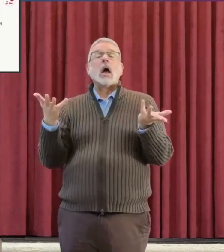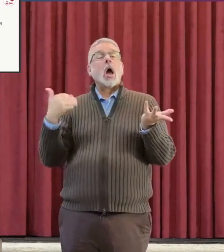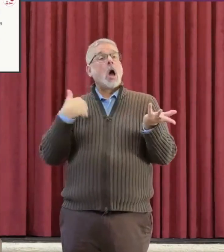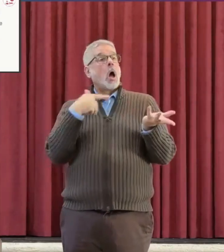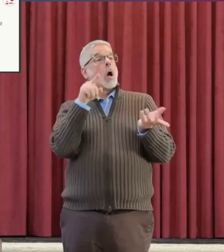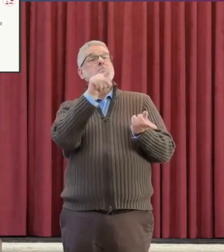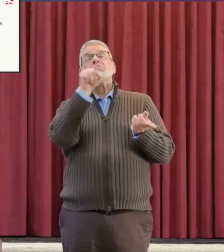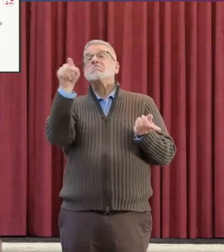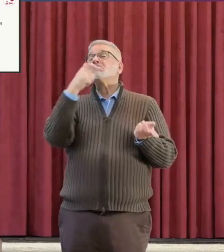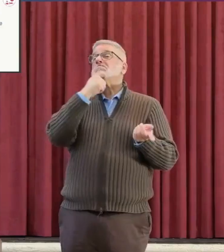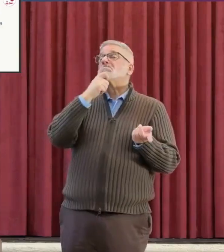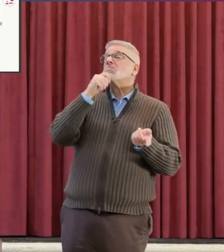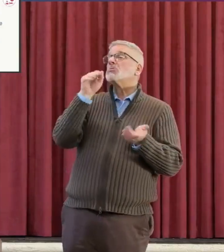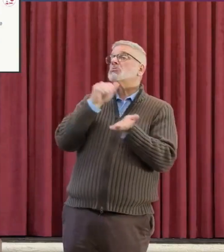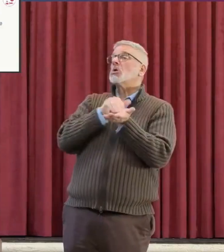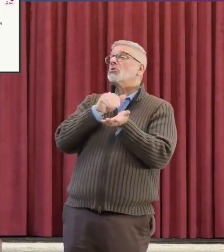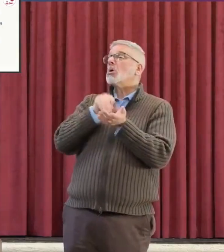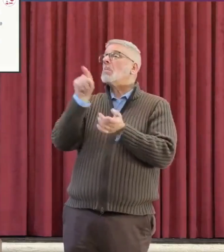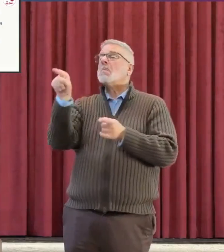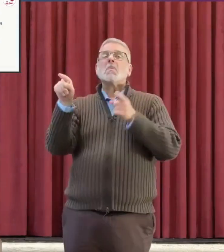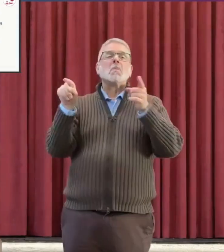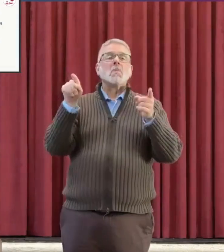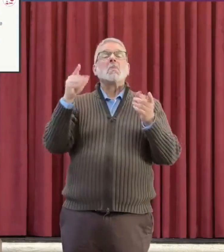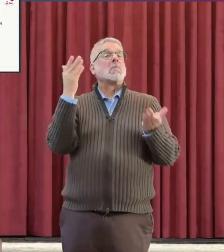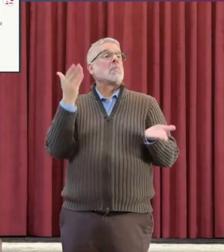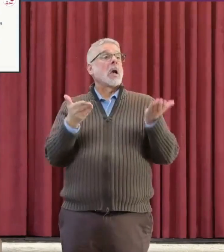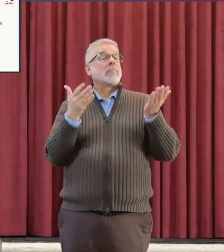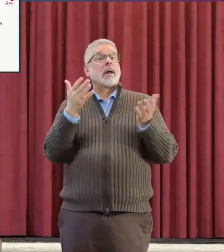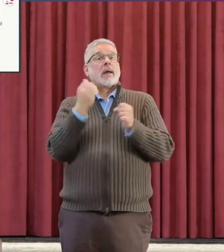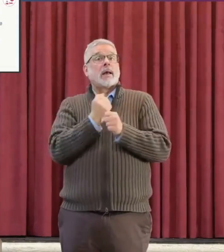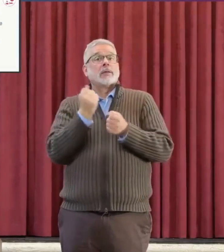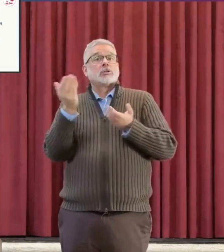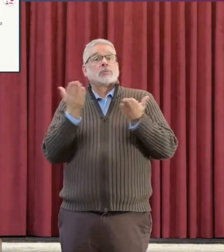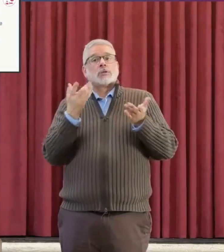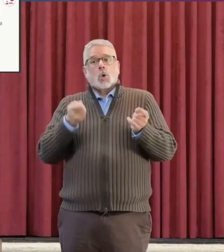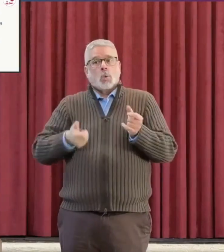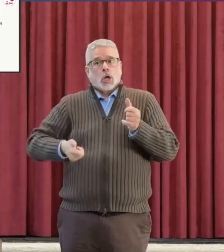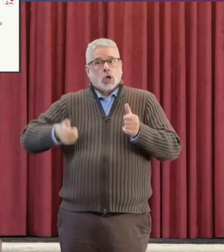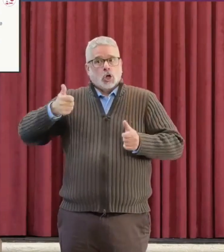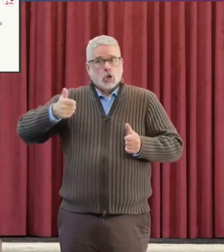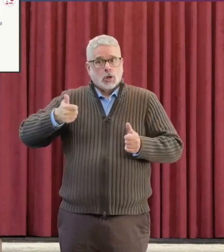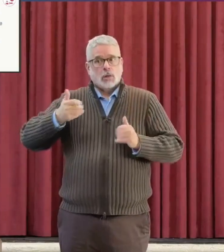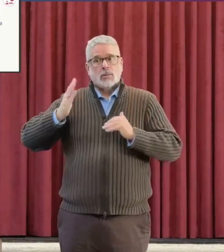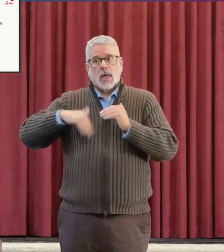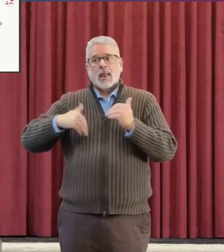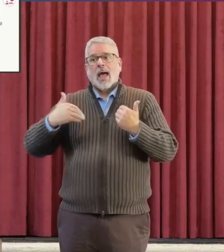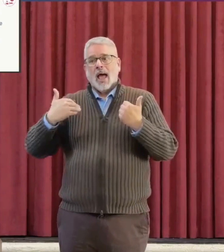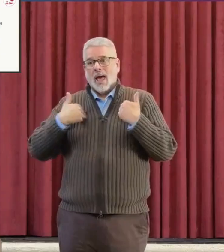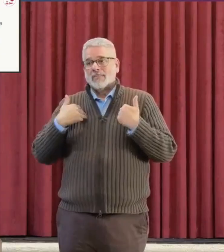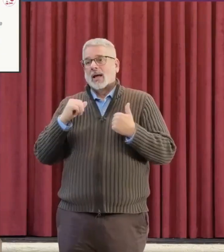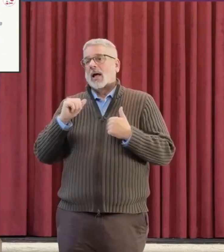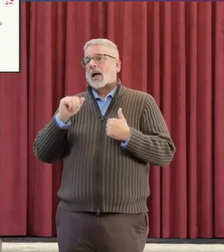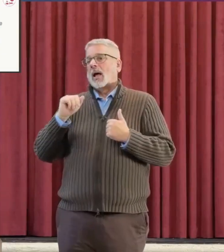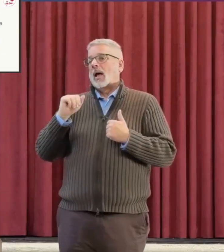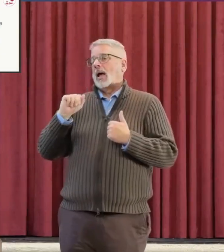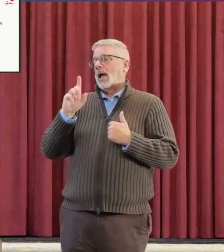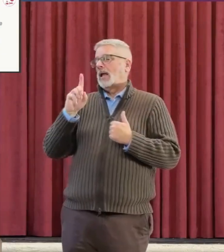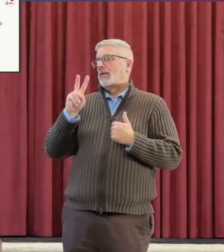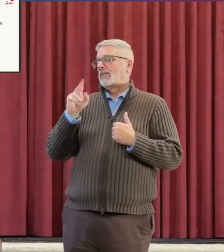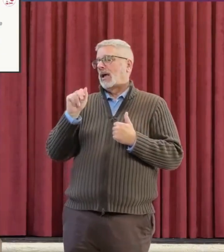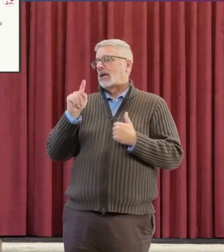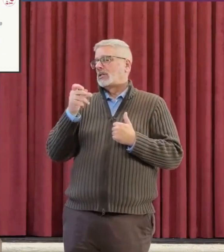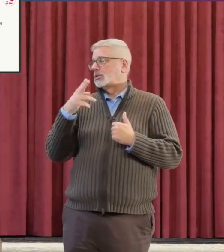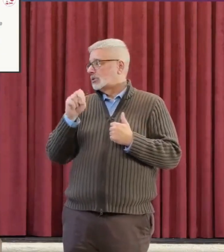terms of which doctor you can go to, and also maybe you can get services much quicker than having Medicare Advantage